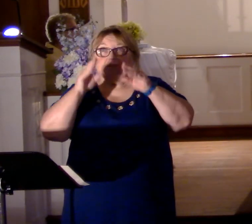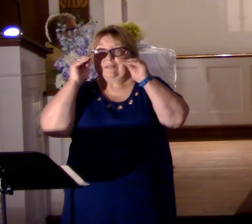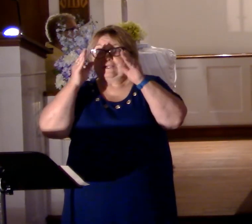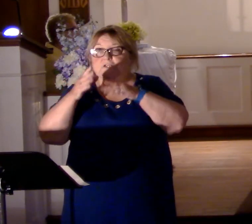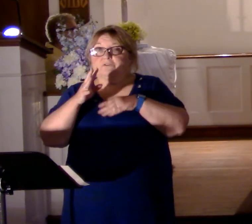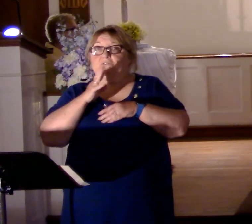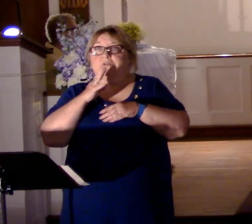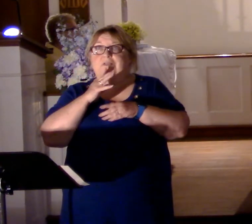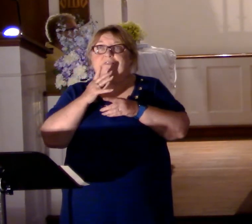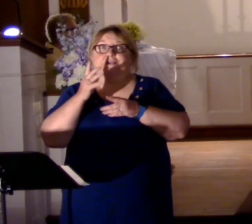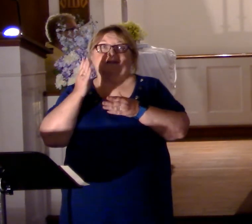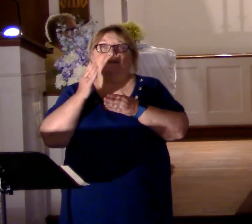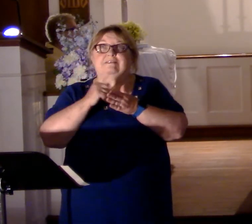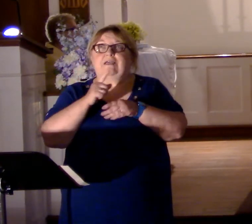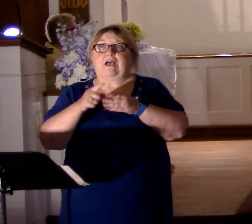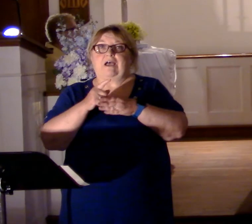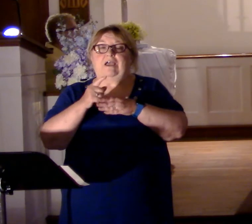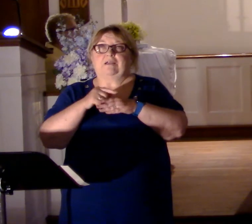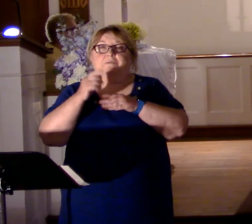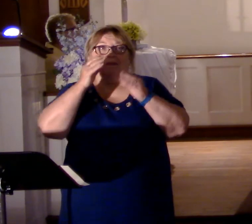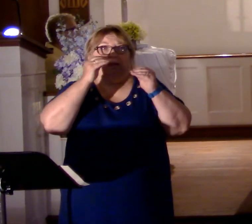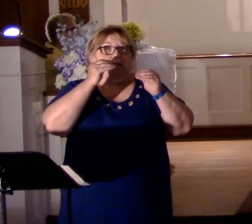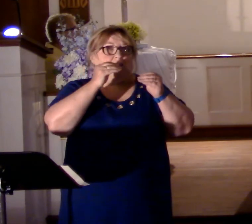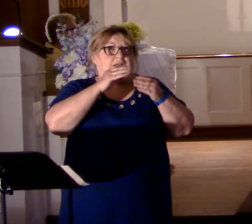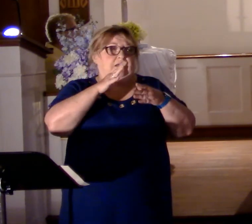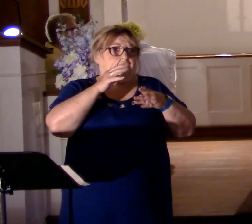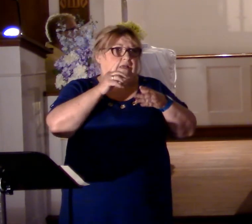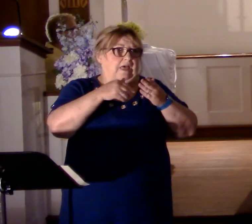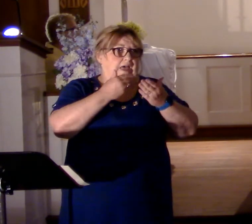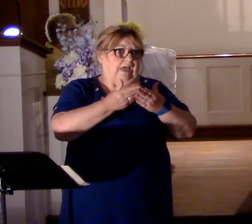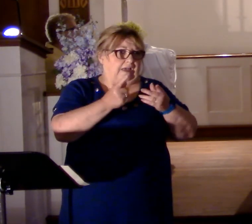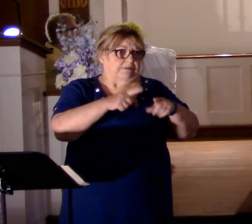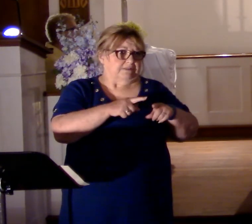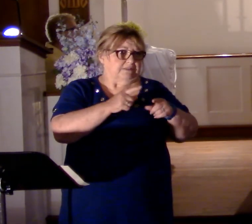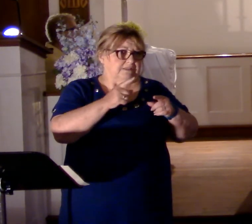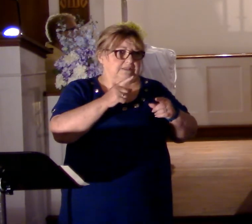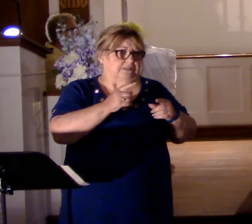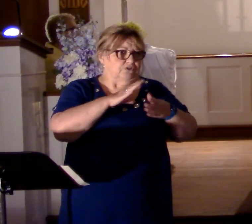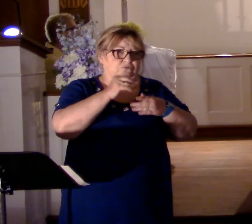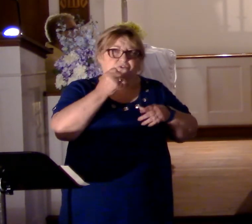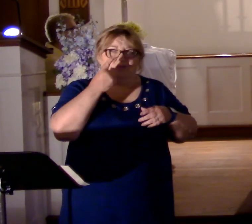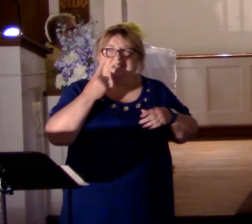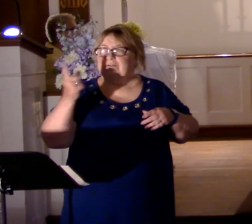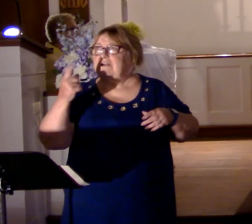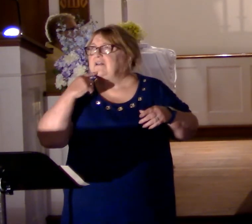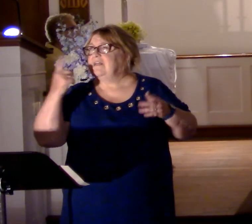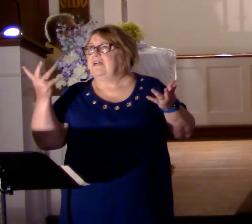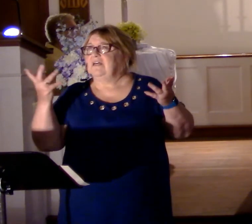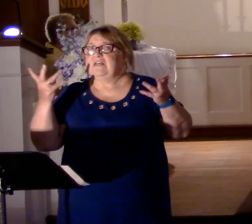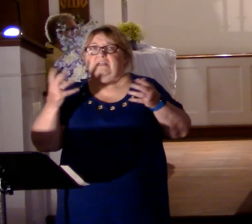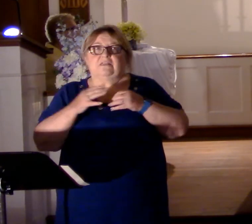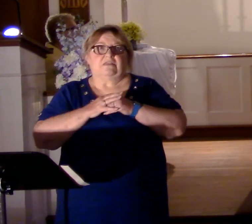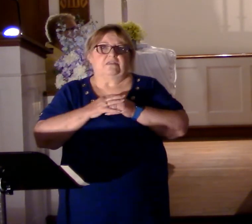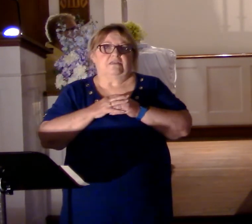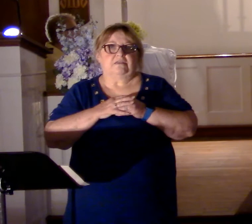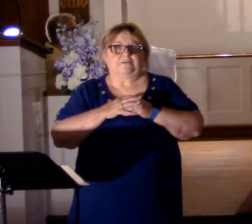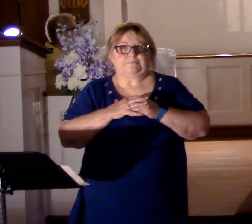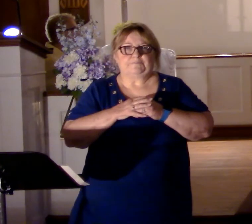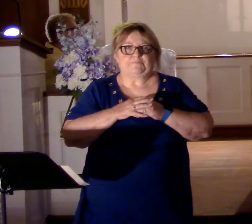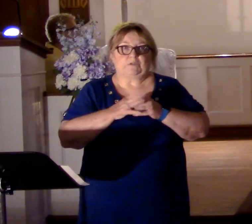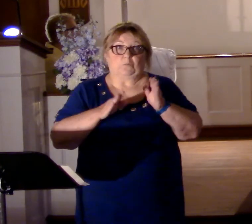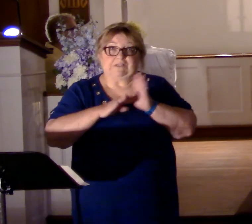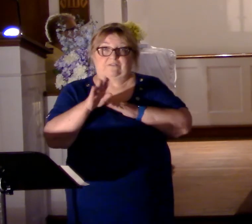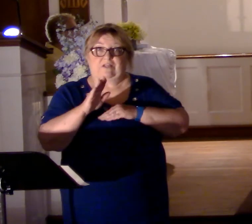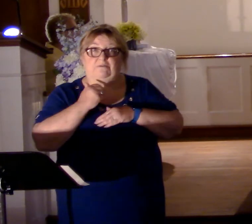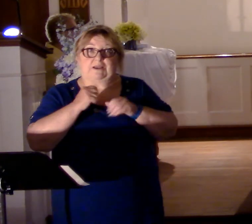then the time will come when the student will not be able to understand what the teacher is saying. We